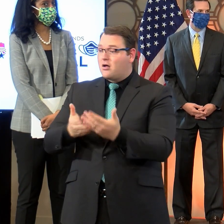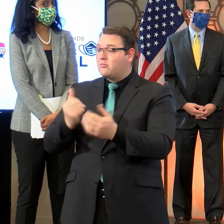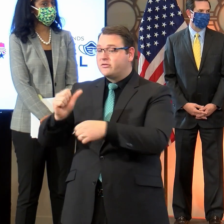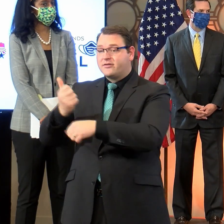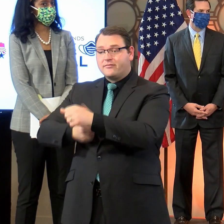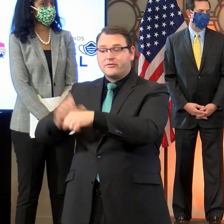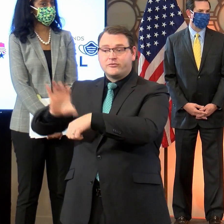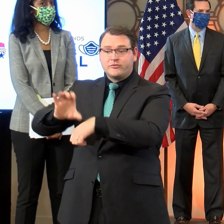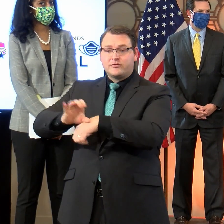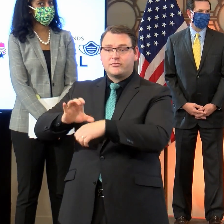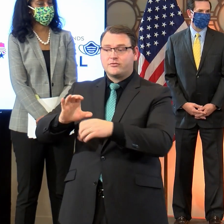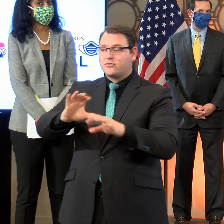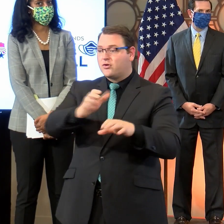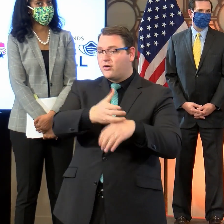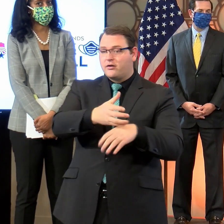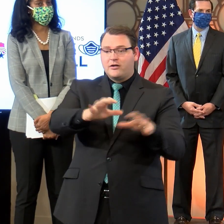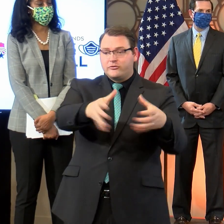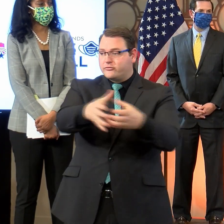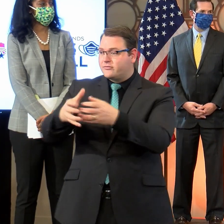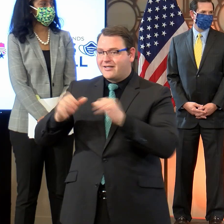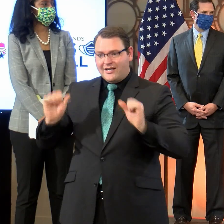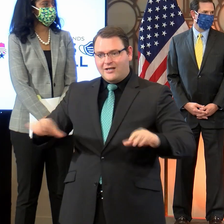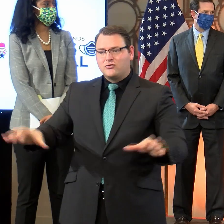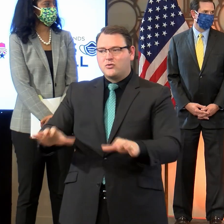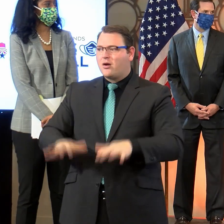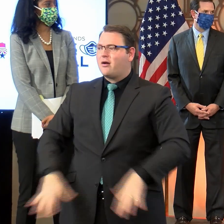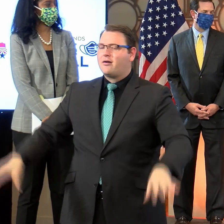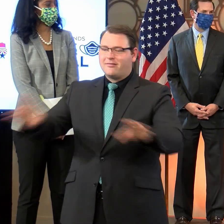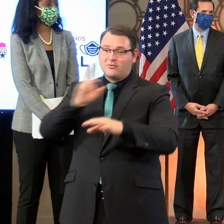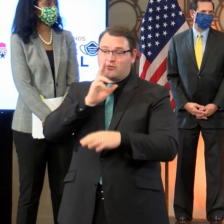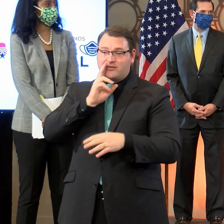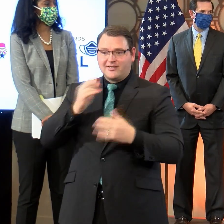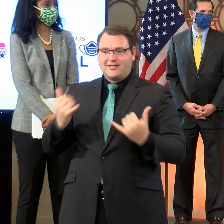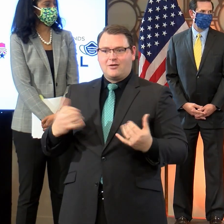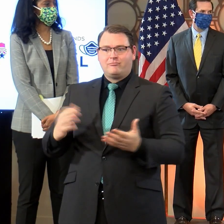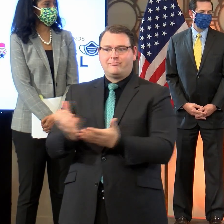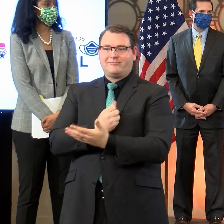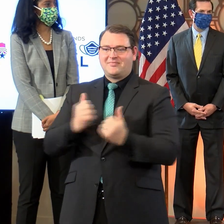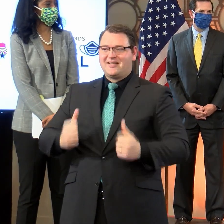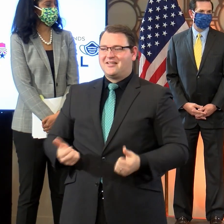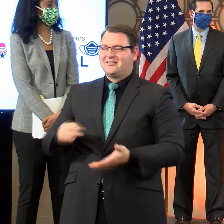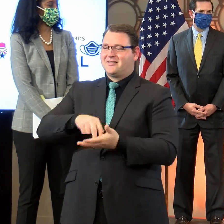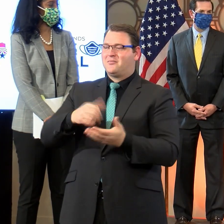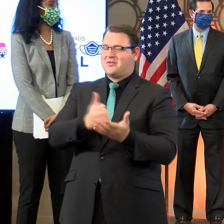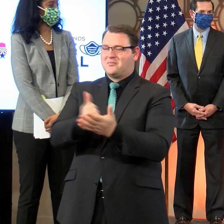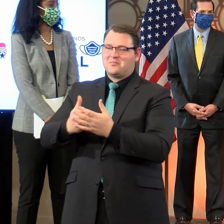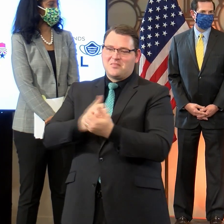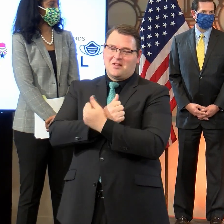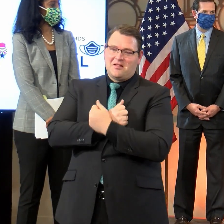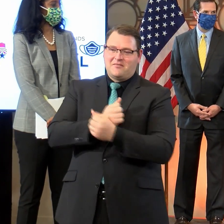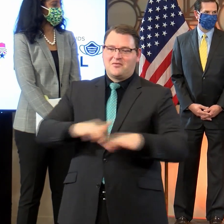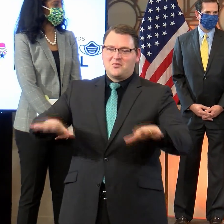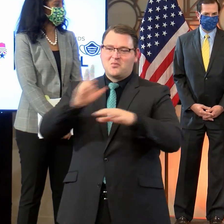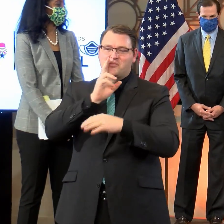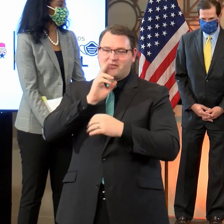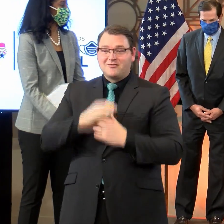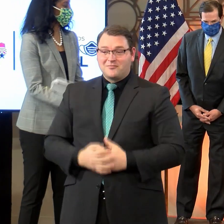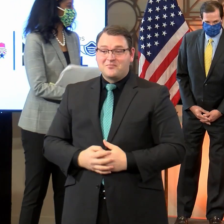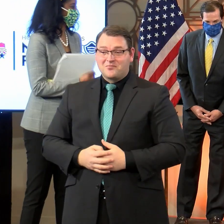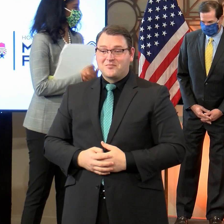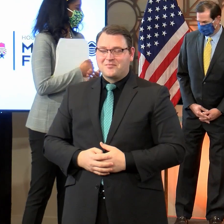congregation can do across Greater Houston, and it's just another opportunity for us to step up and show love for Greater Houston. Thank you.